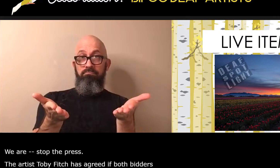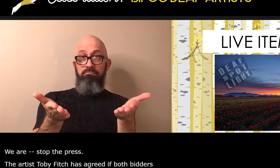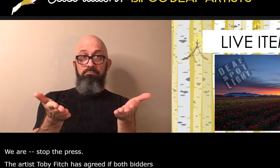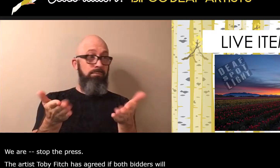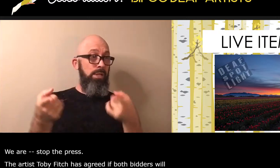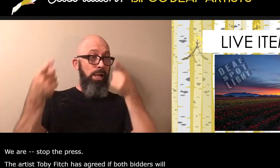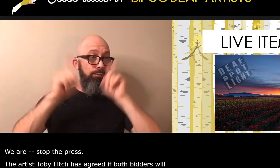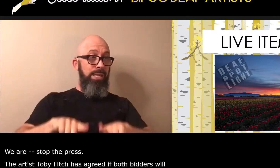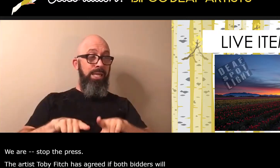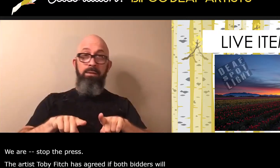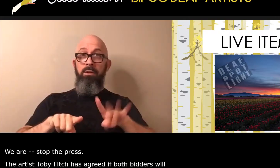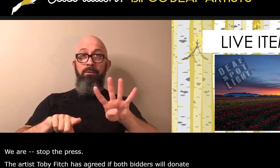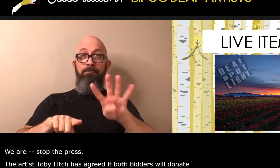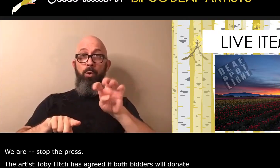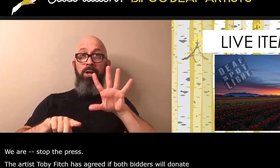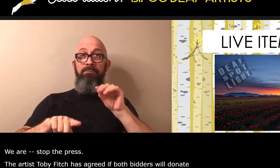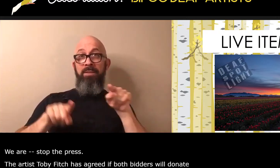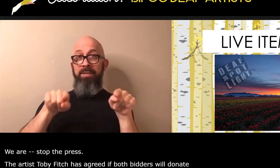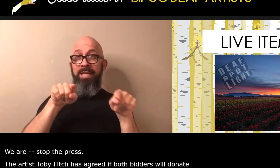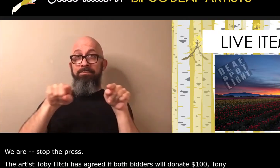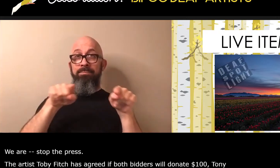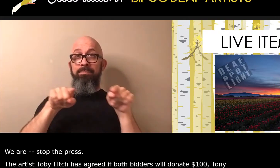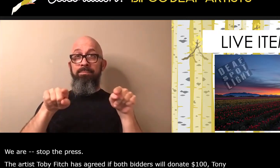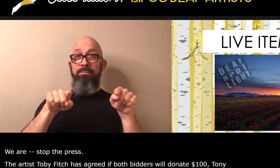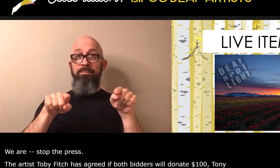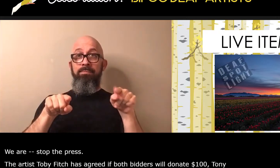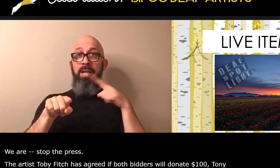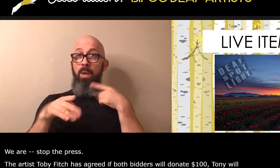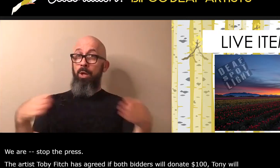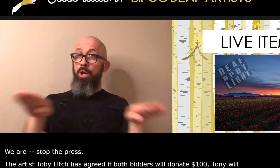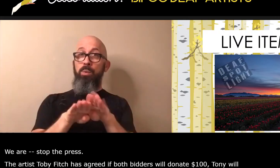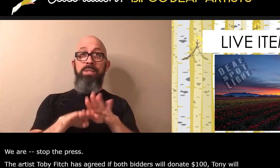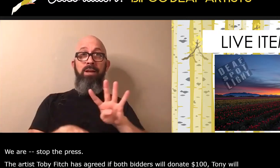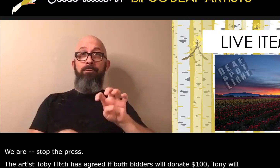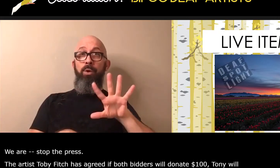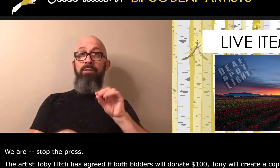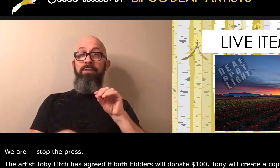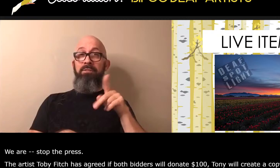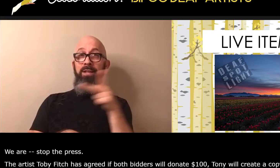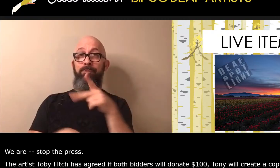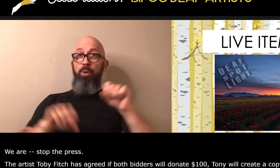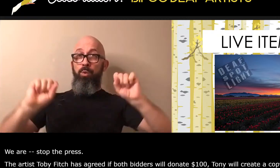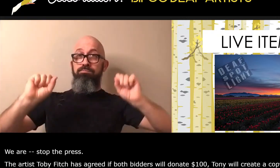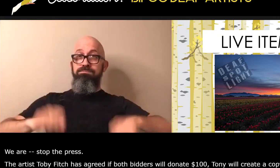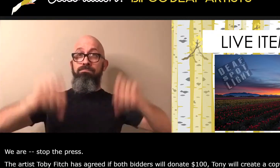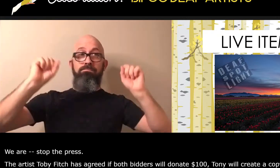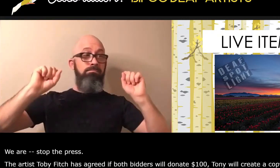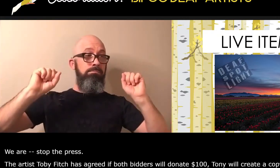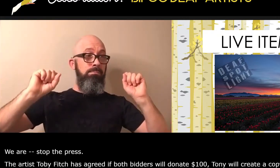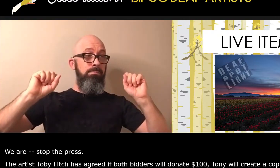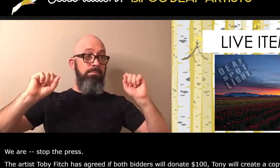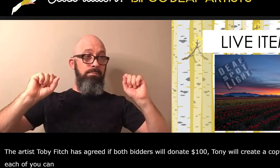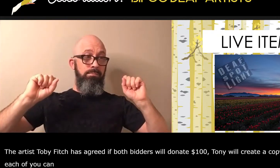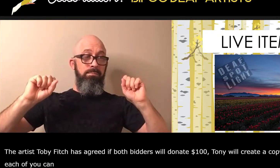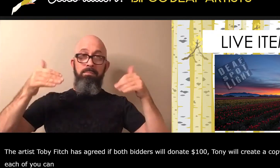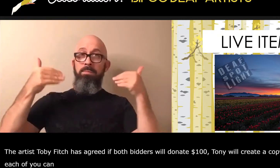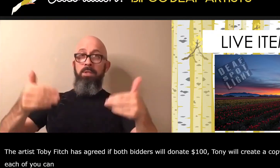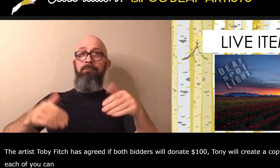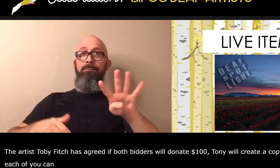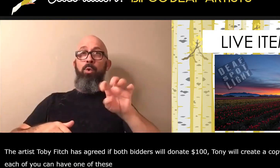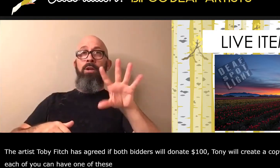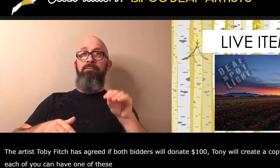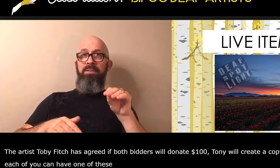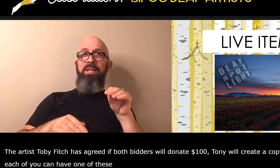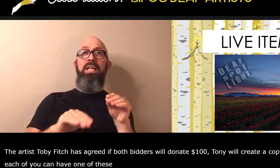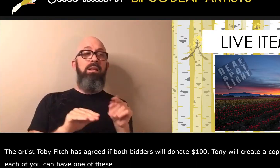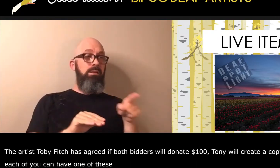a copy so that another print so that each of you can have one of these for your very own. If you agree to that, we will